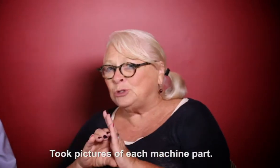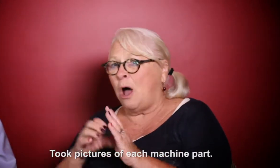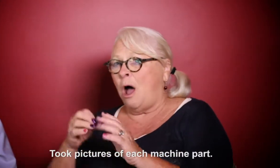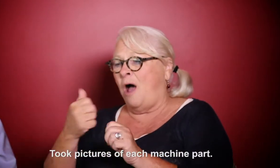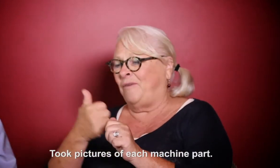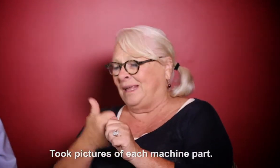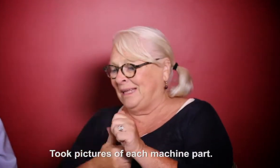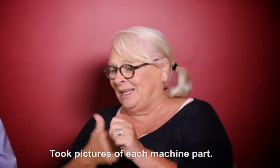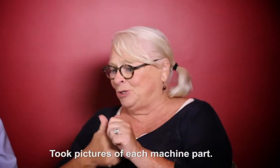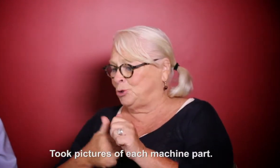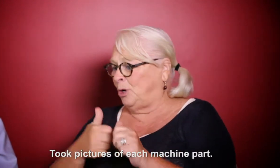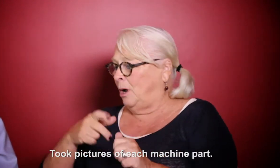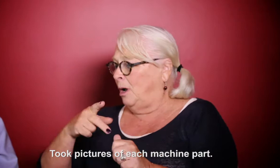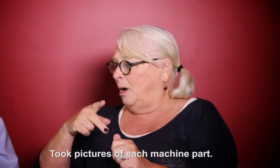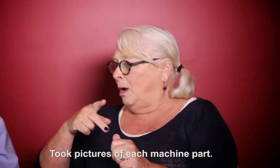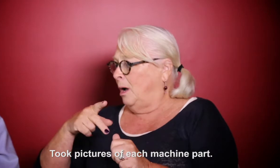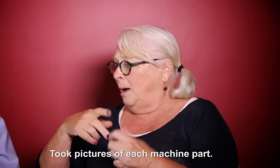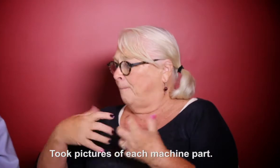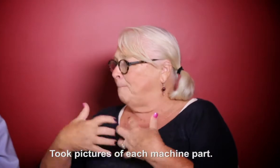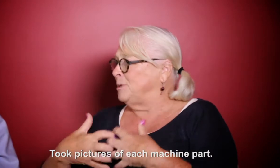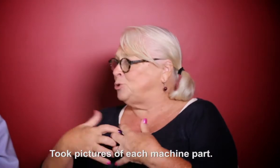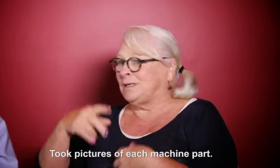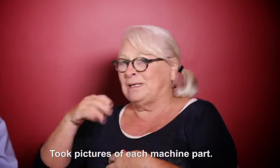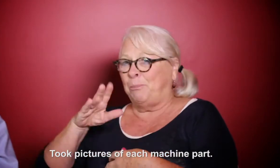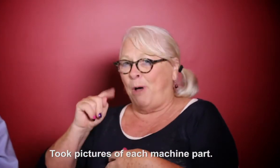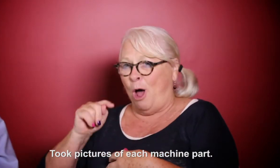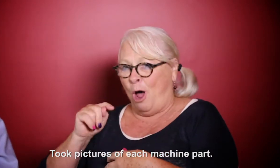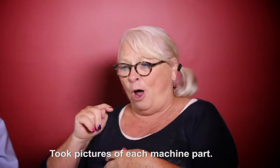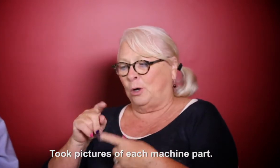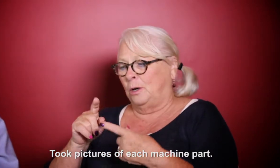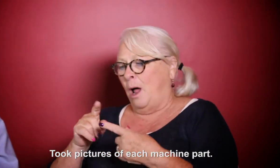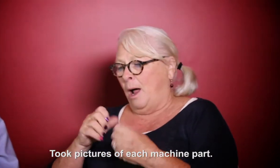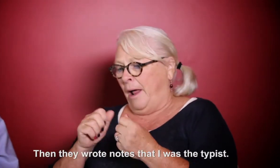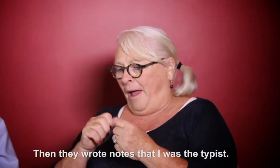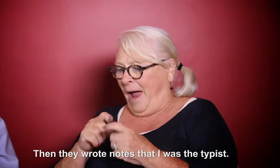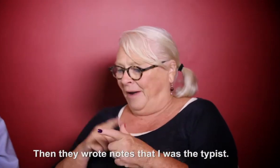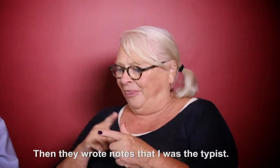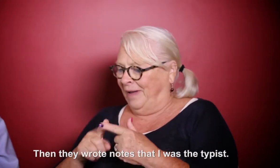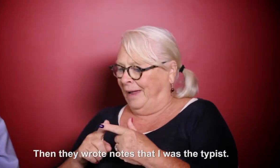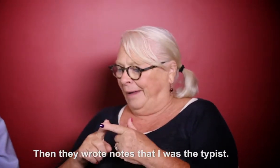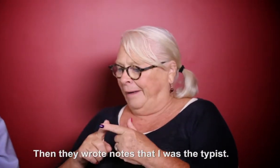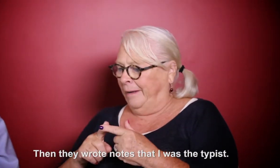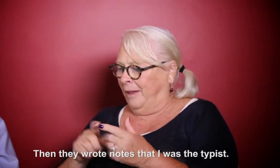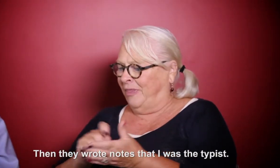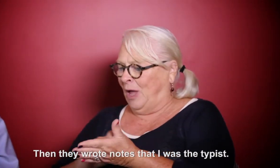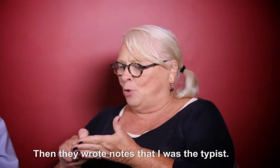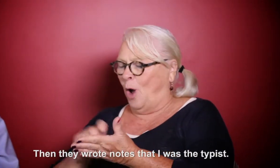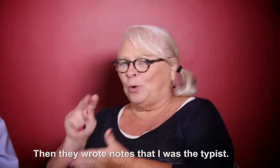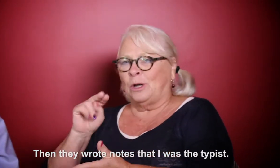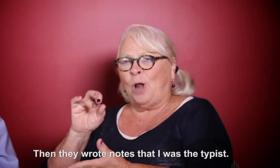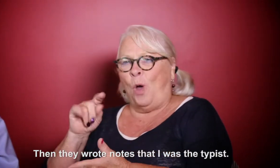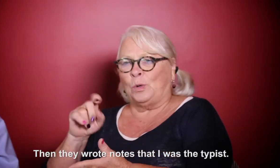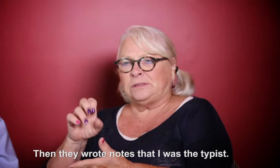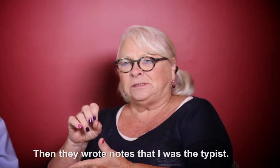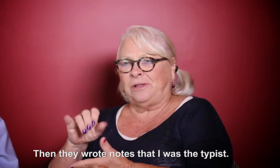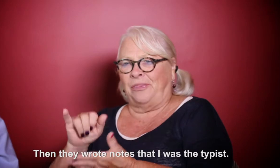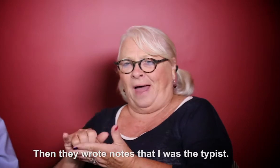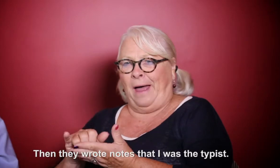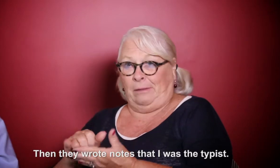of each museum part. And then there were notes that